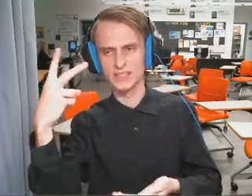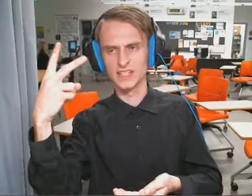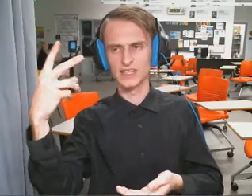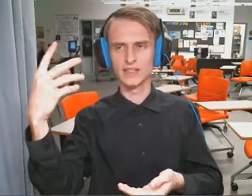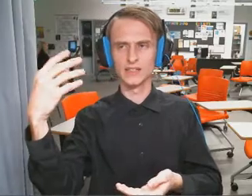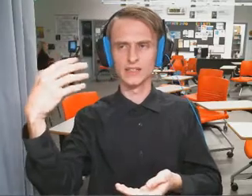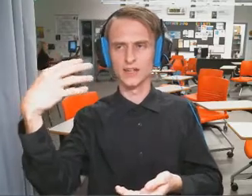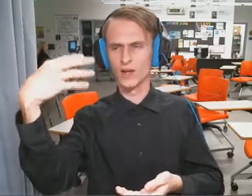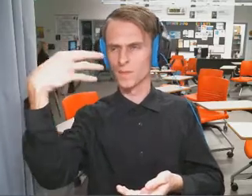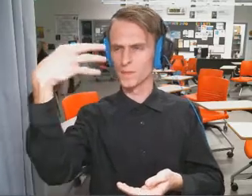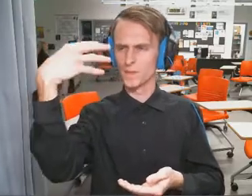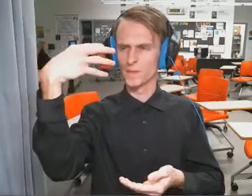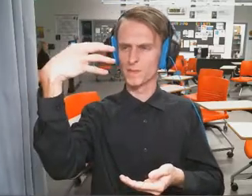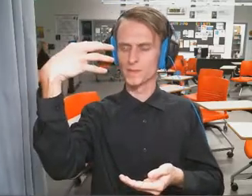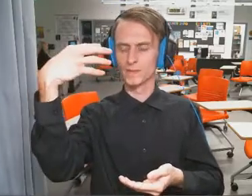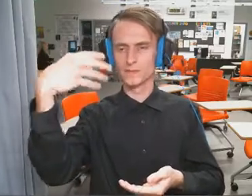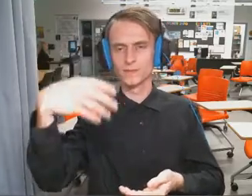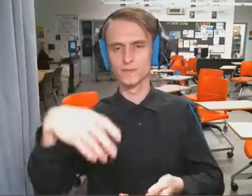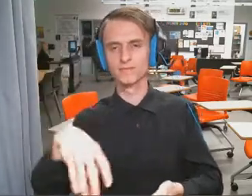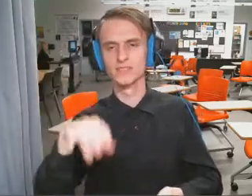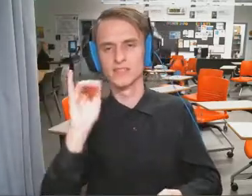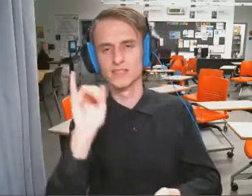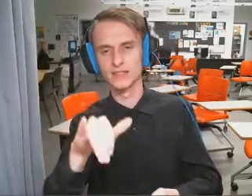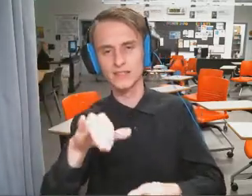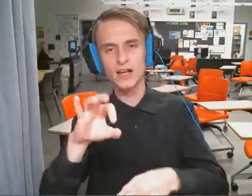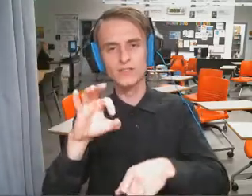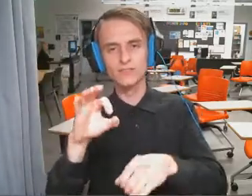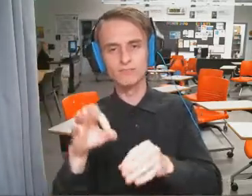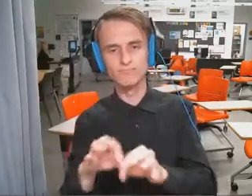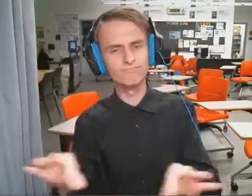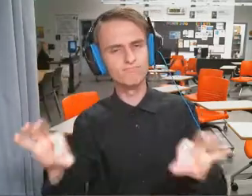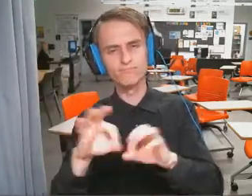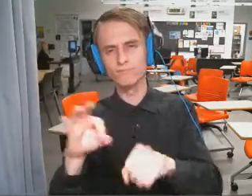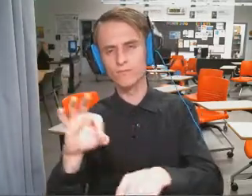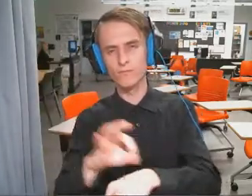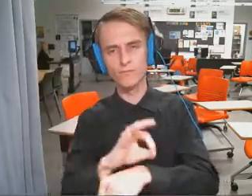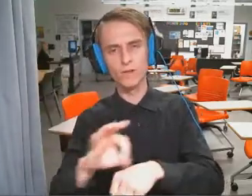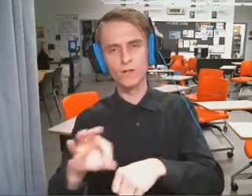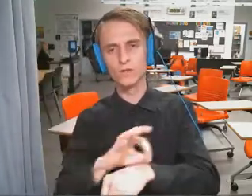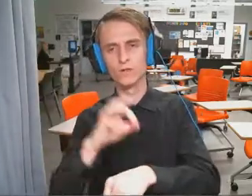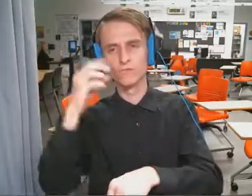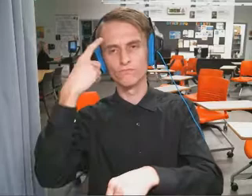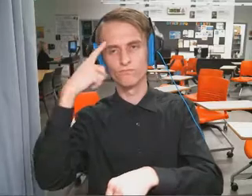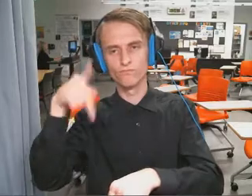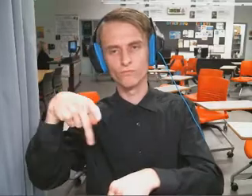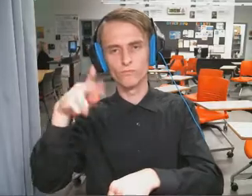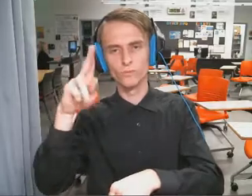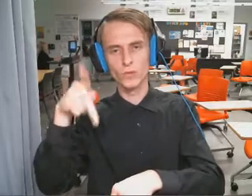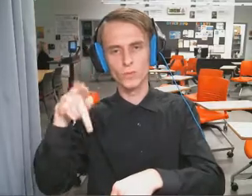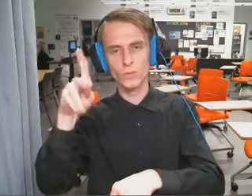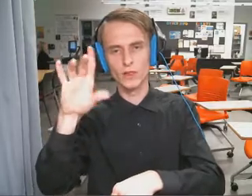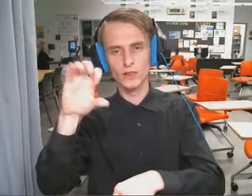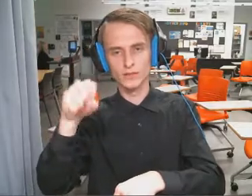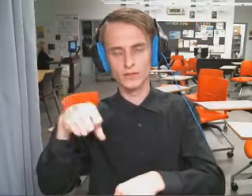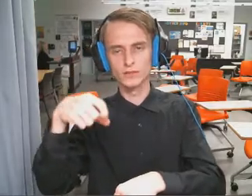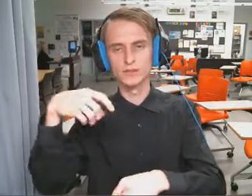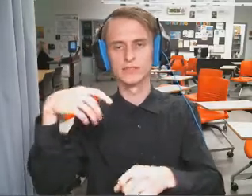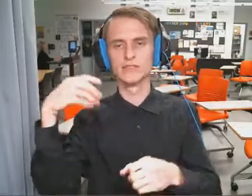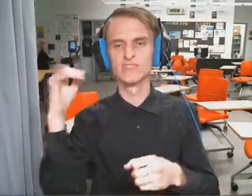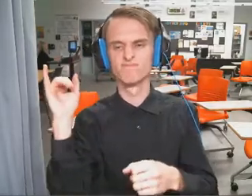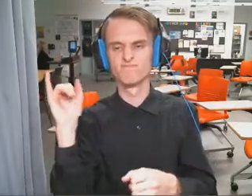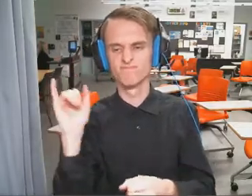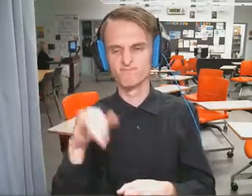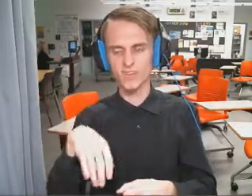pupil, is they become big and small as needed when you move into different areas with the light change.